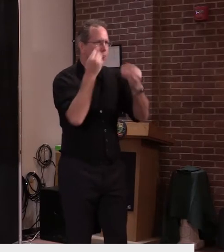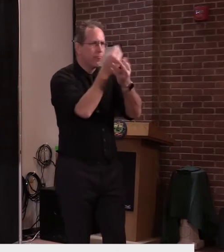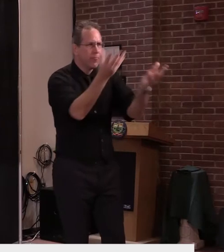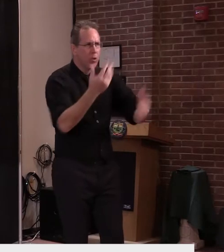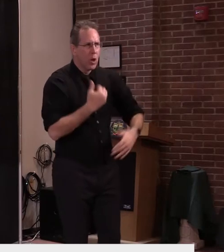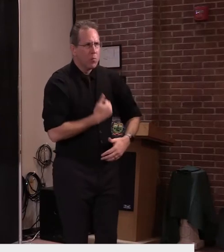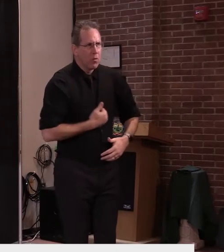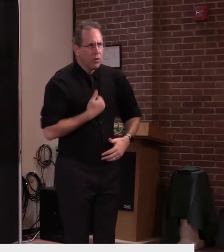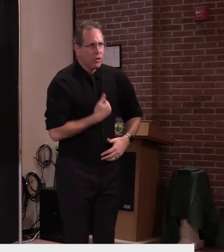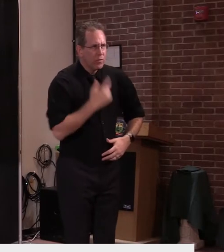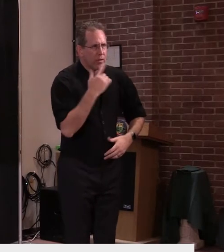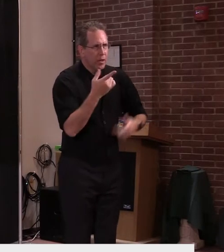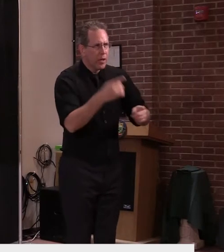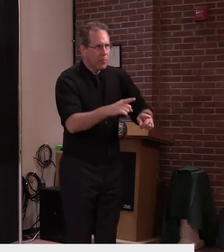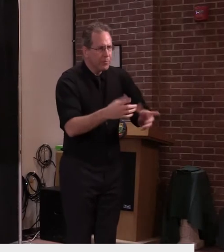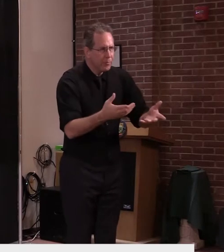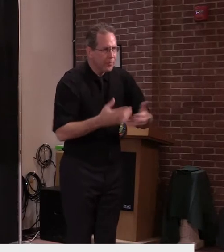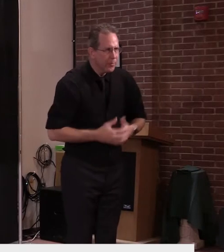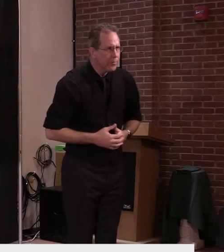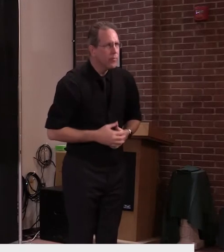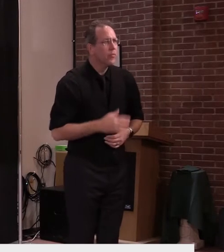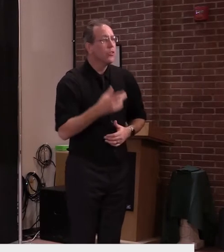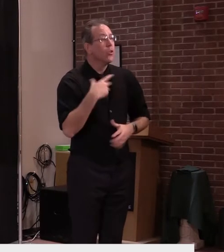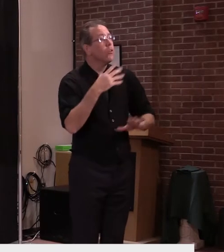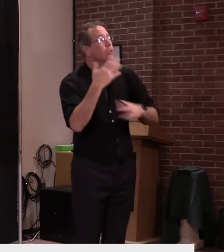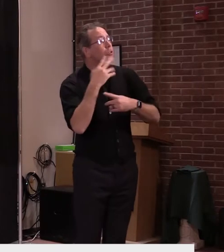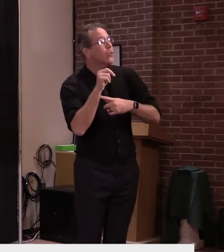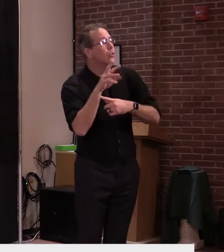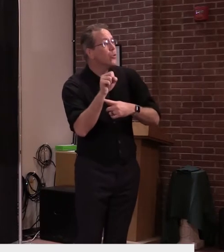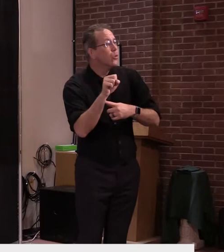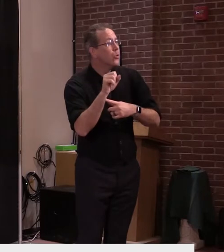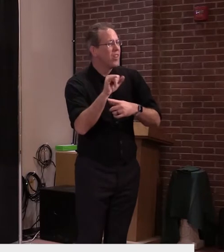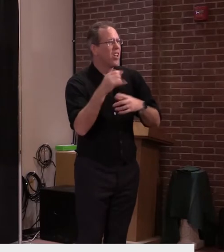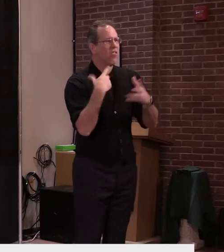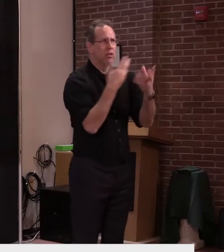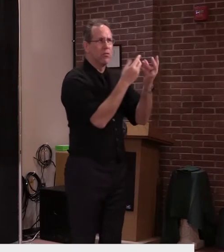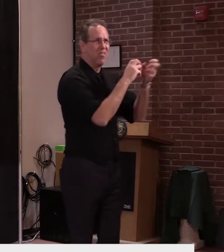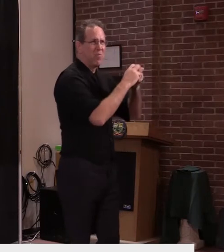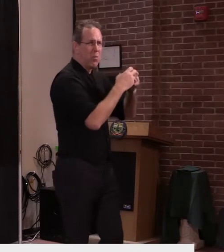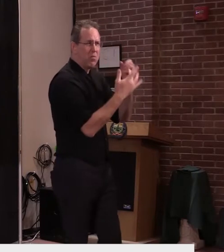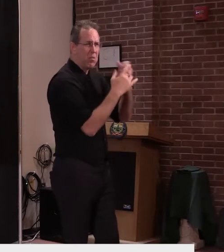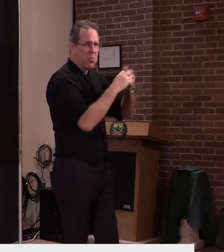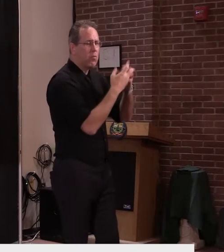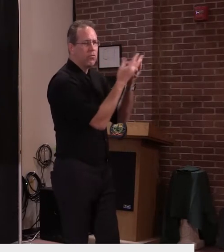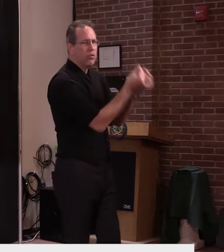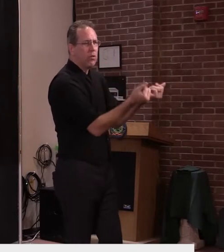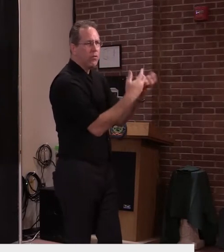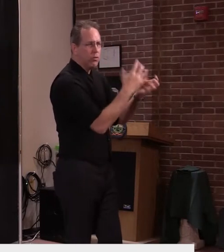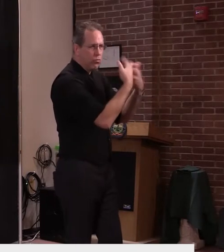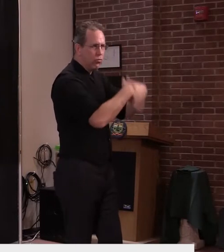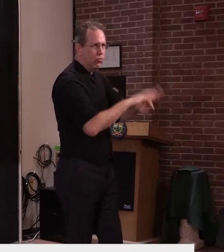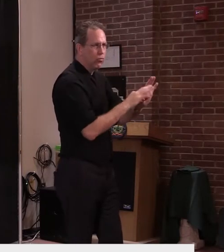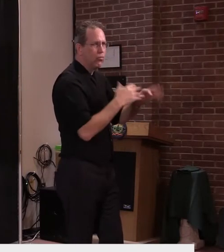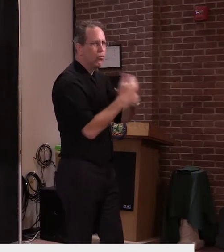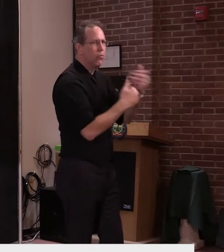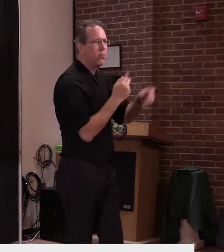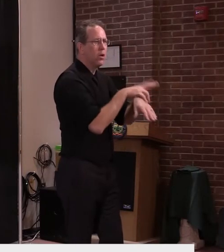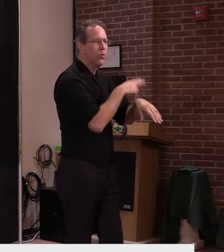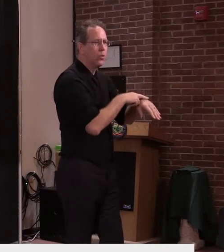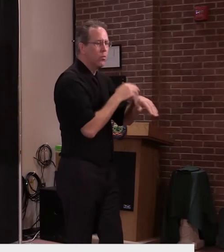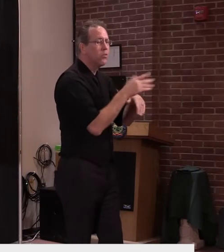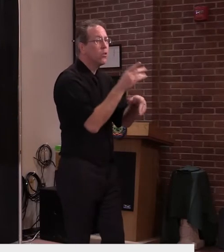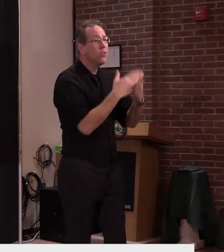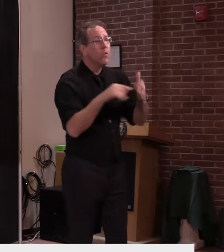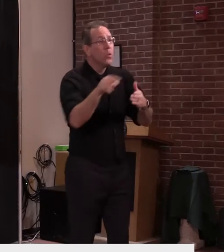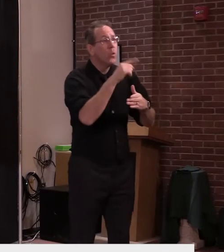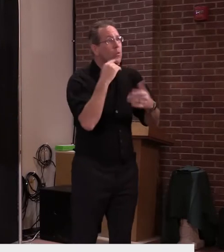We have resolved this issue. We expect the remaining people who have experiencing these delays will have their test results by the end of